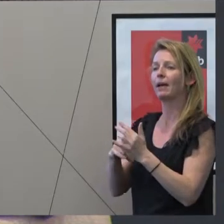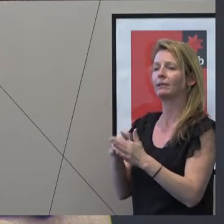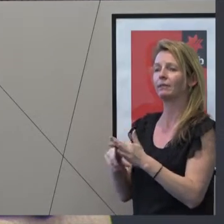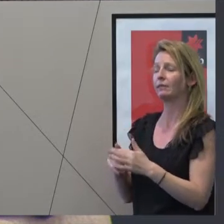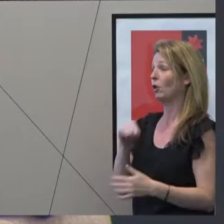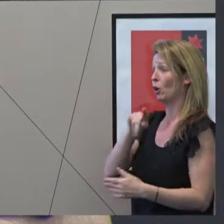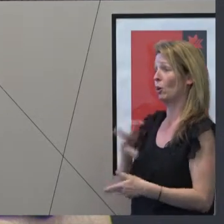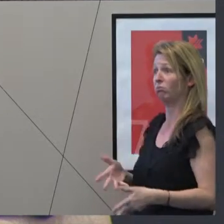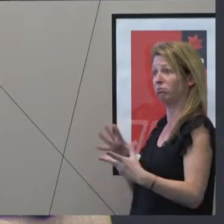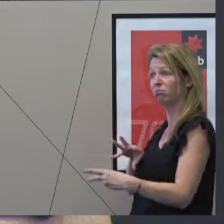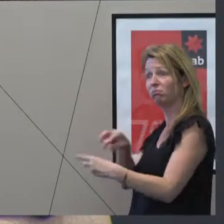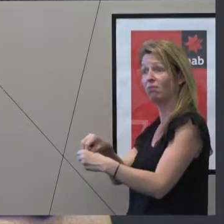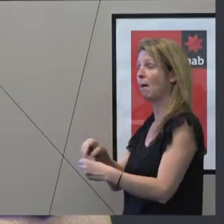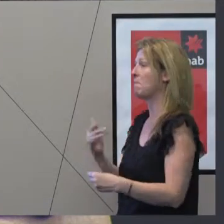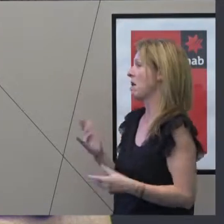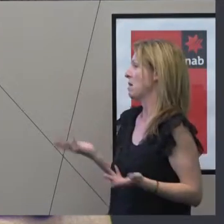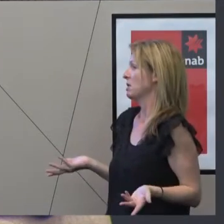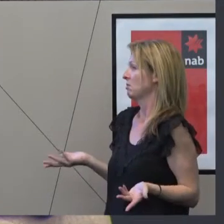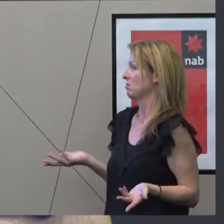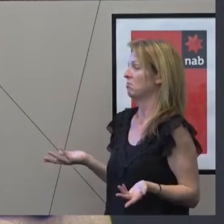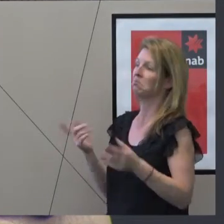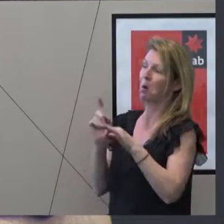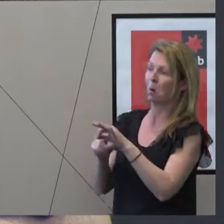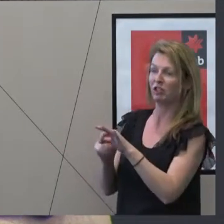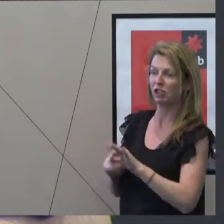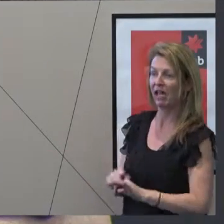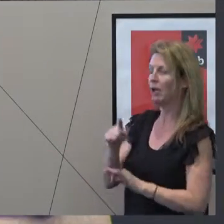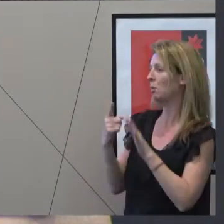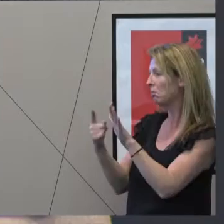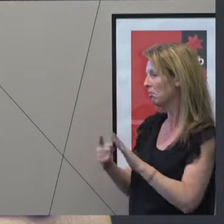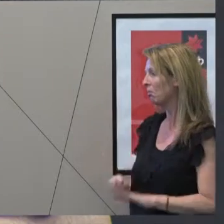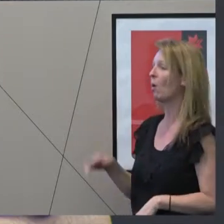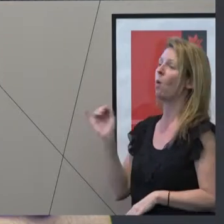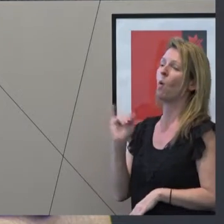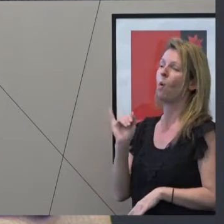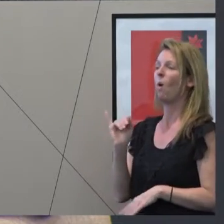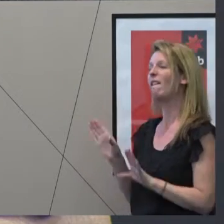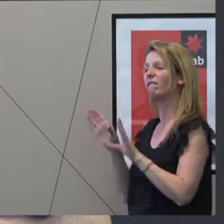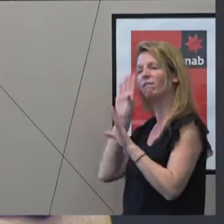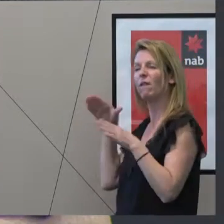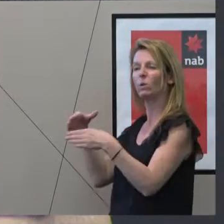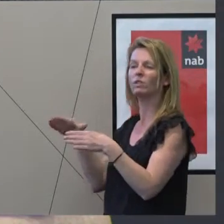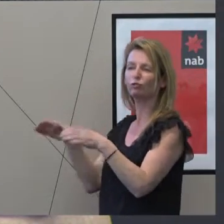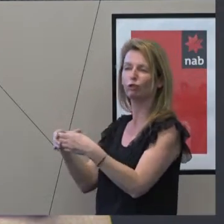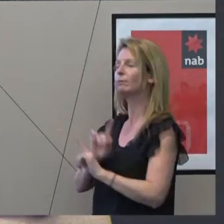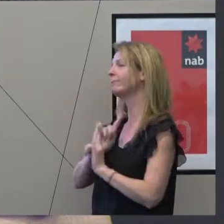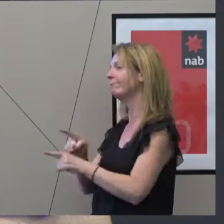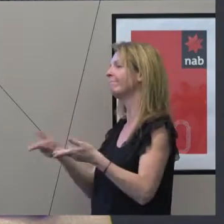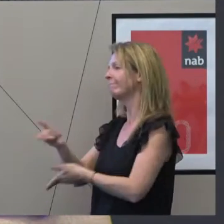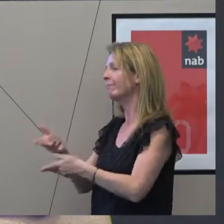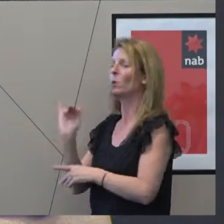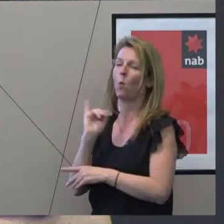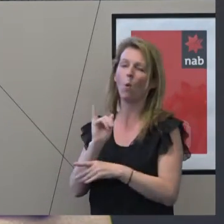And that participation might be responding to surveys, signing up for focus groups, answering